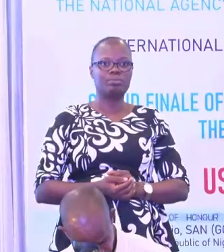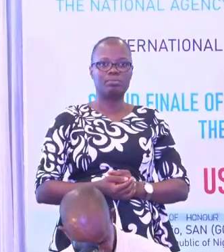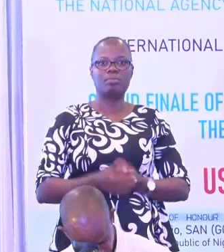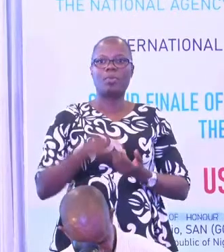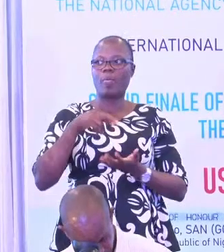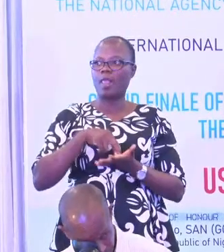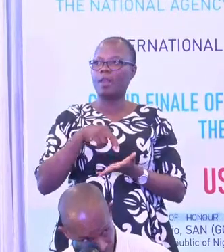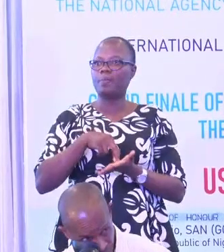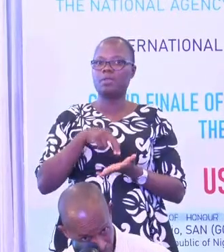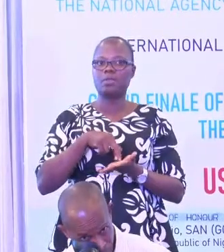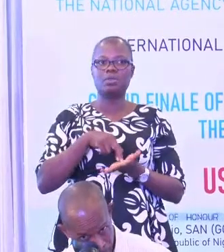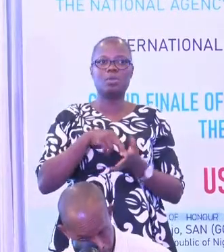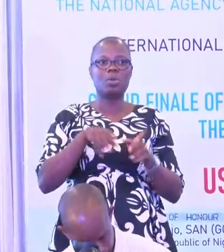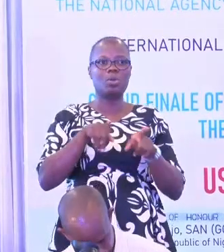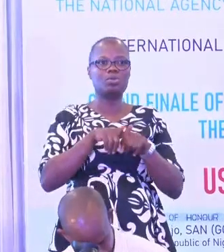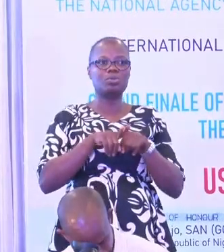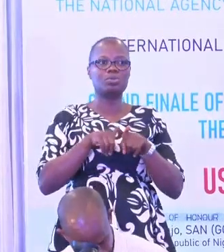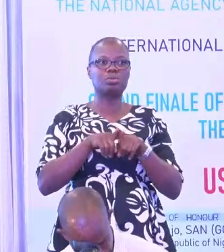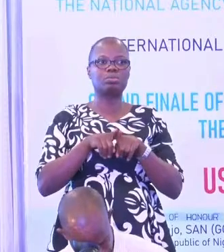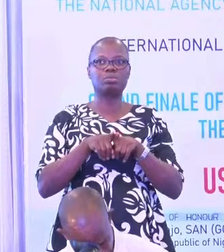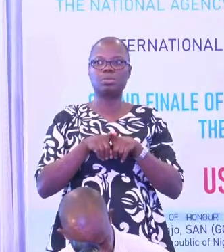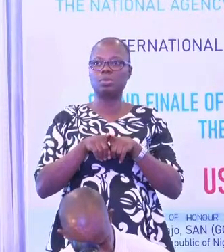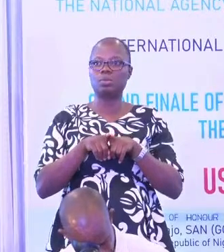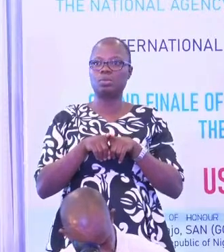Representing also the